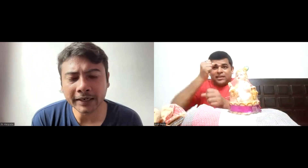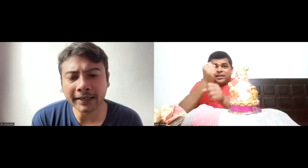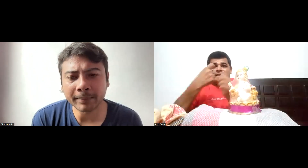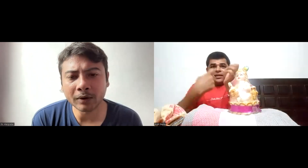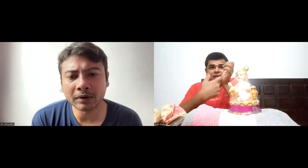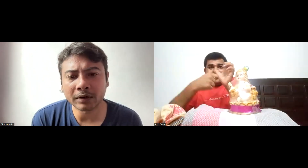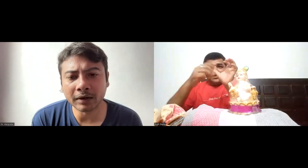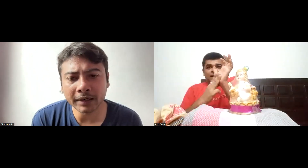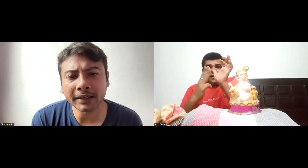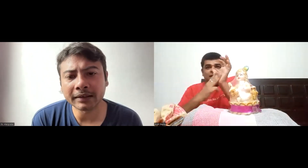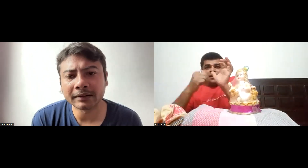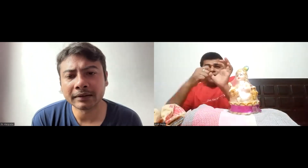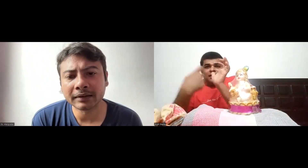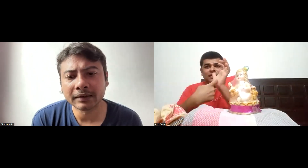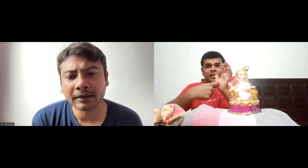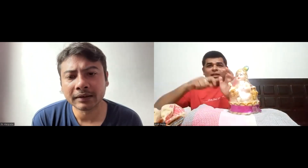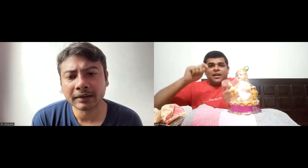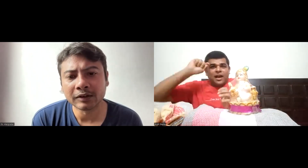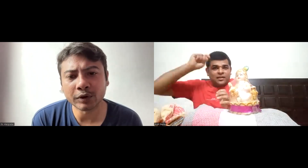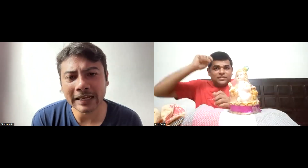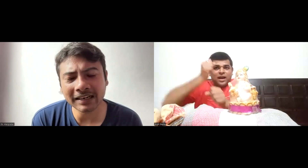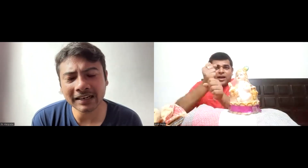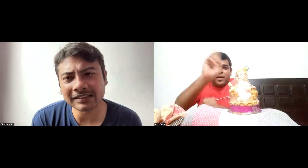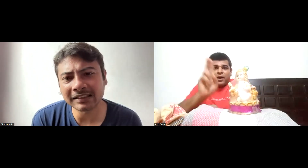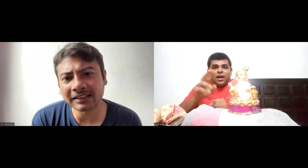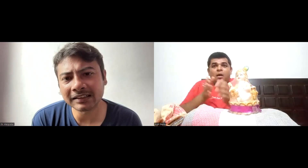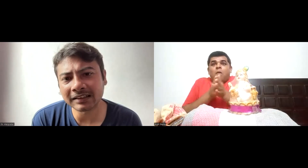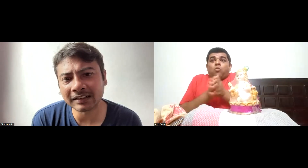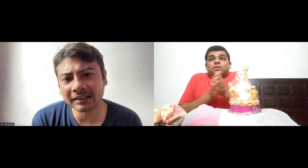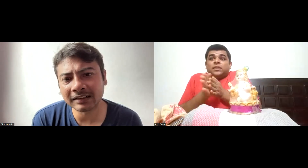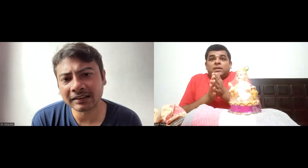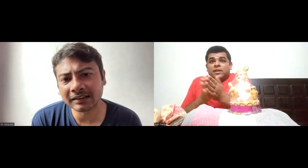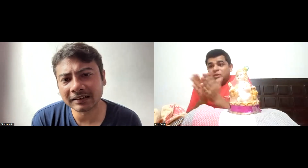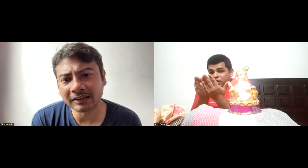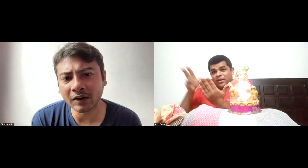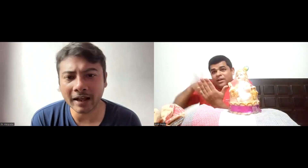about reading, about learning, so is that considered,